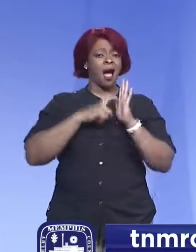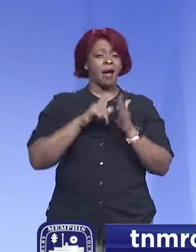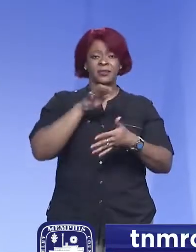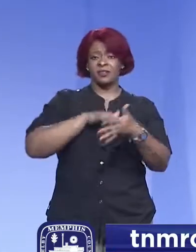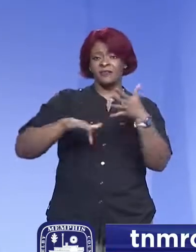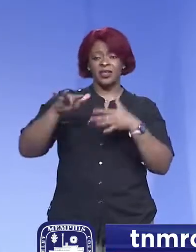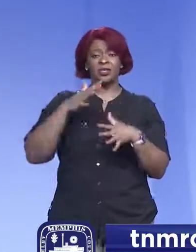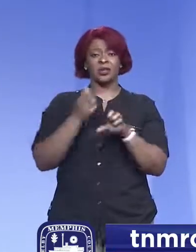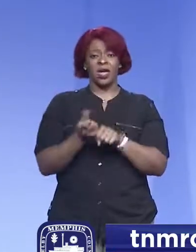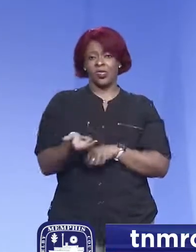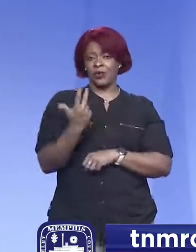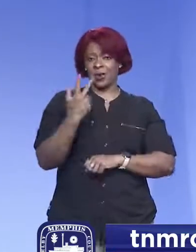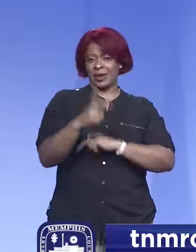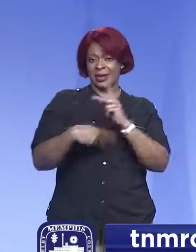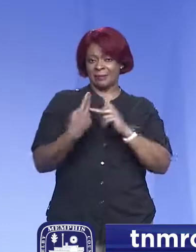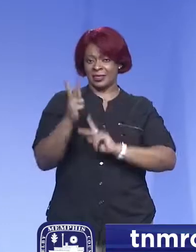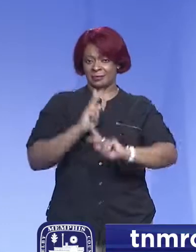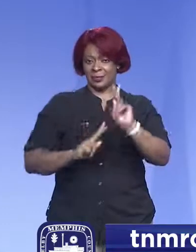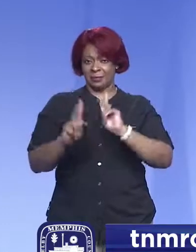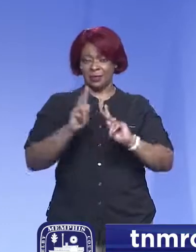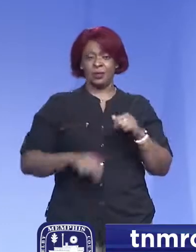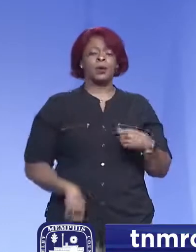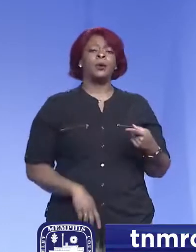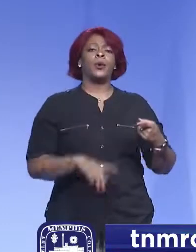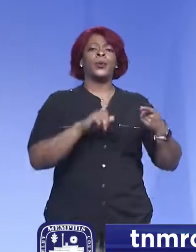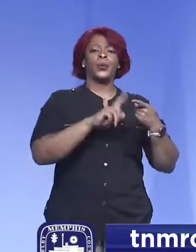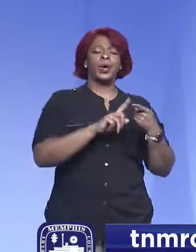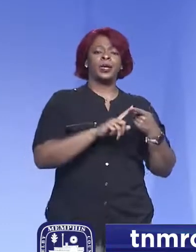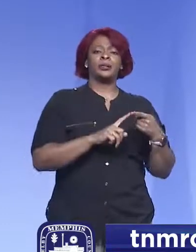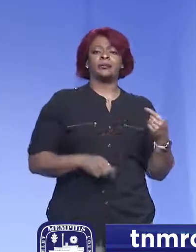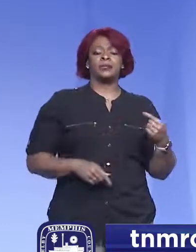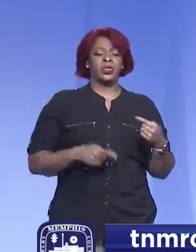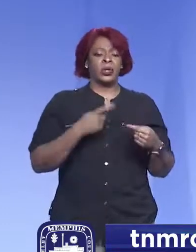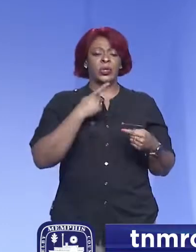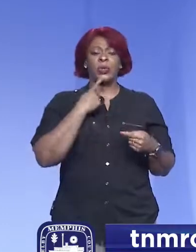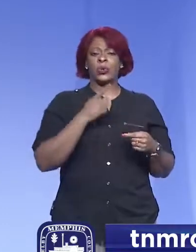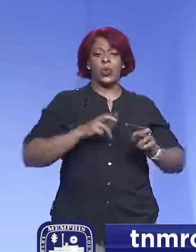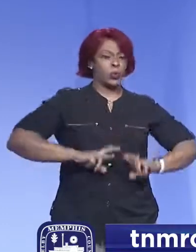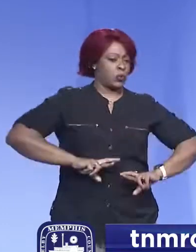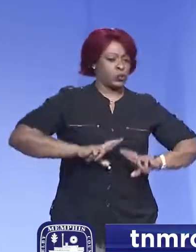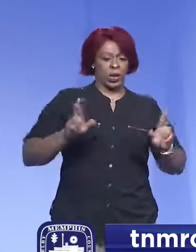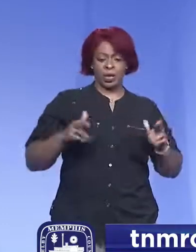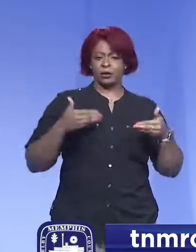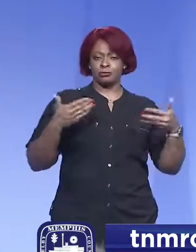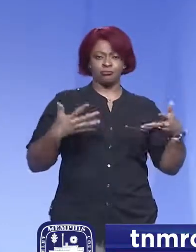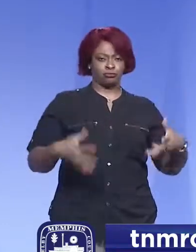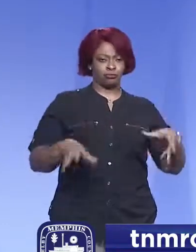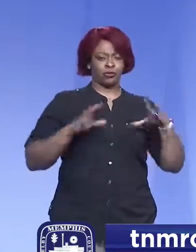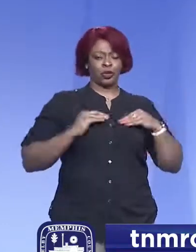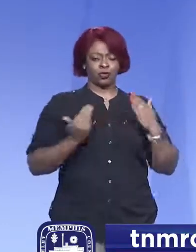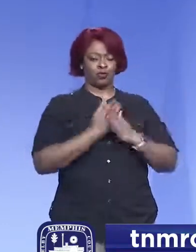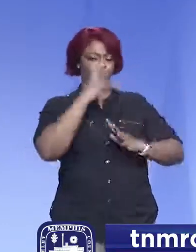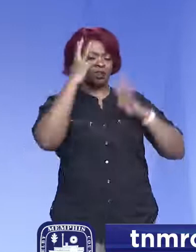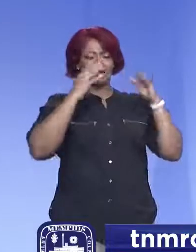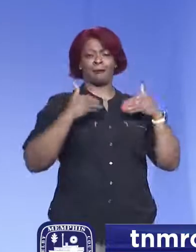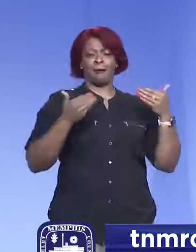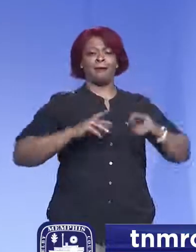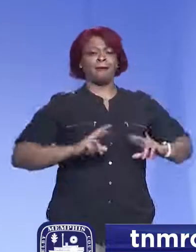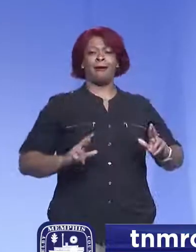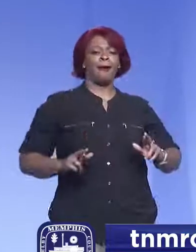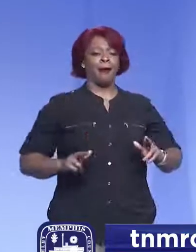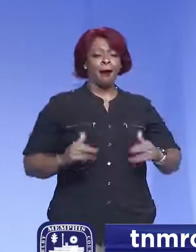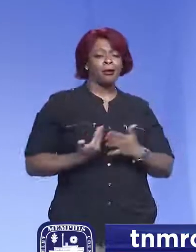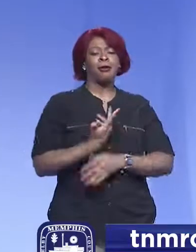much got three types of people. One who readily will take on a new innovation, whether it's a